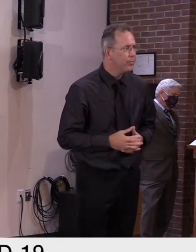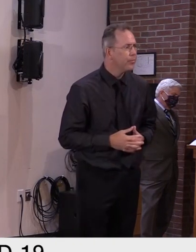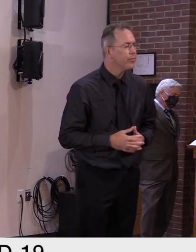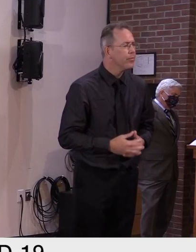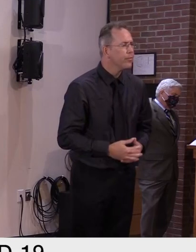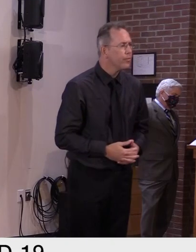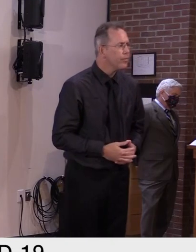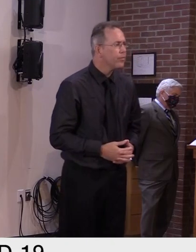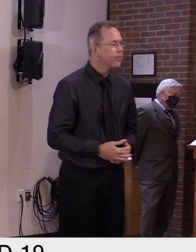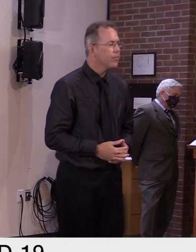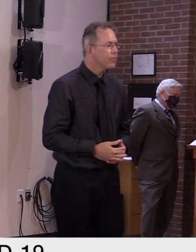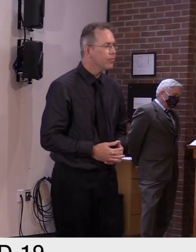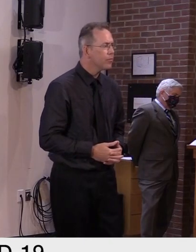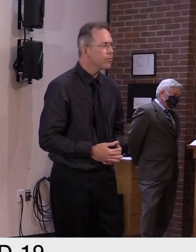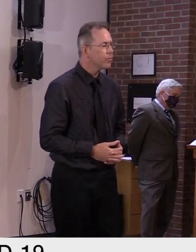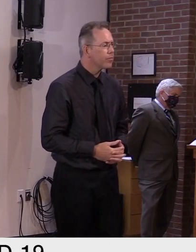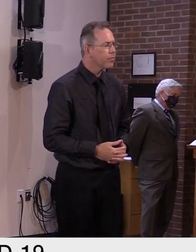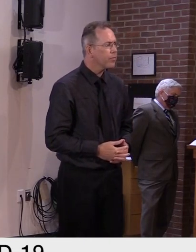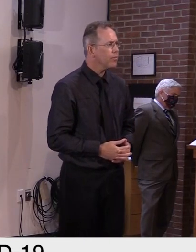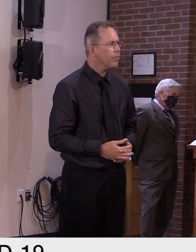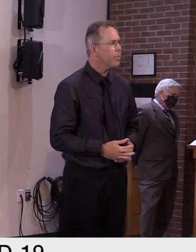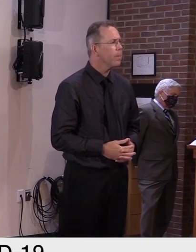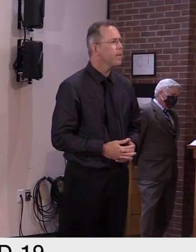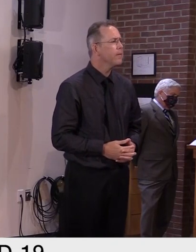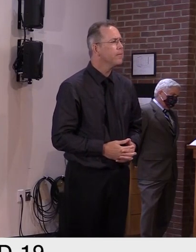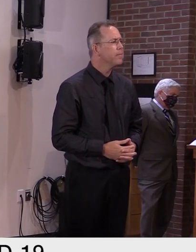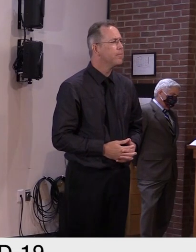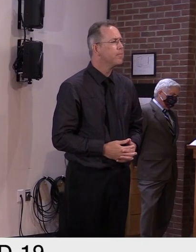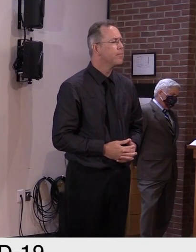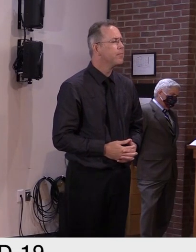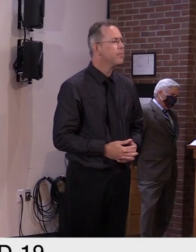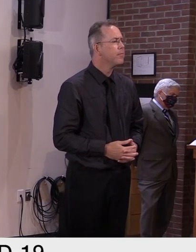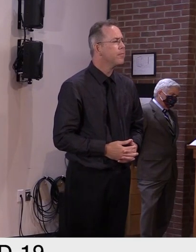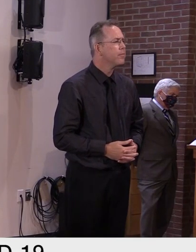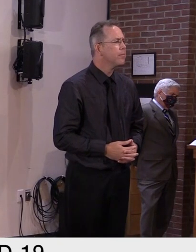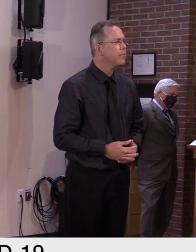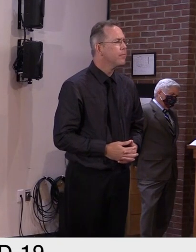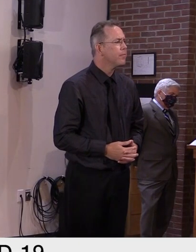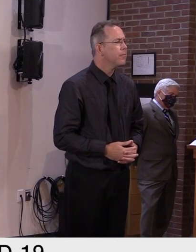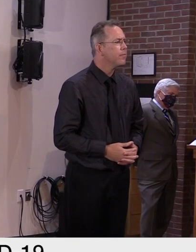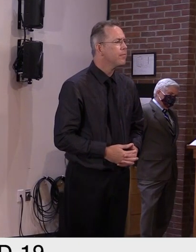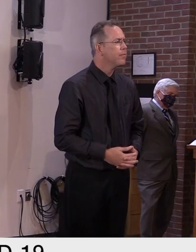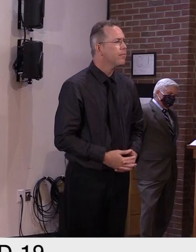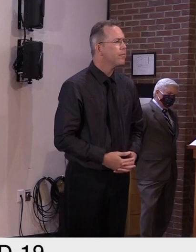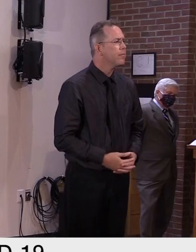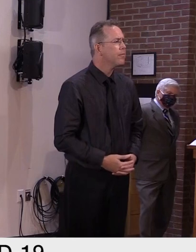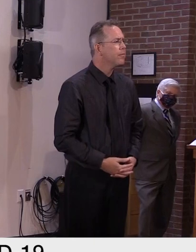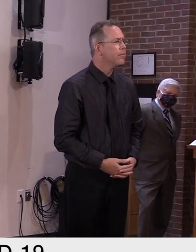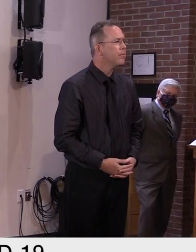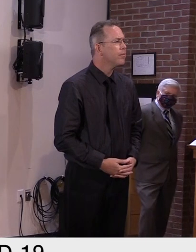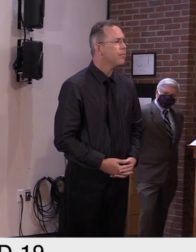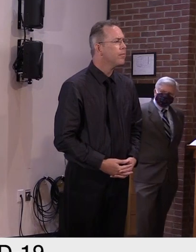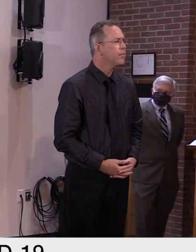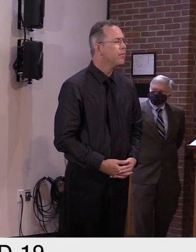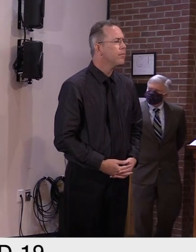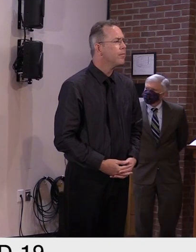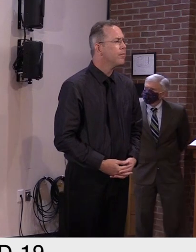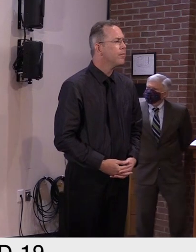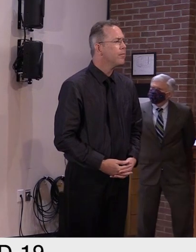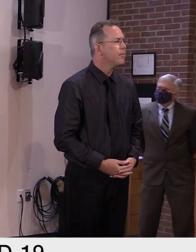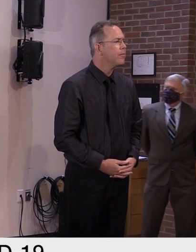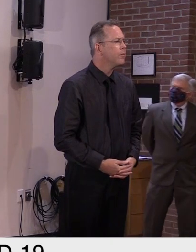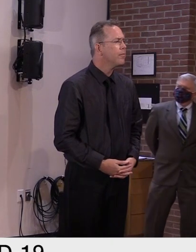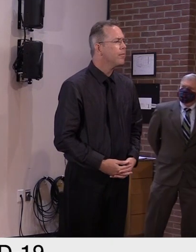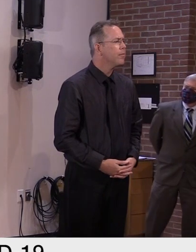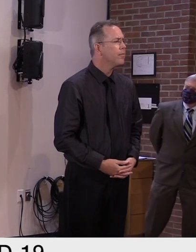I'm under the understanding through the grapevine that the state is looking at winter sports starting after the holidays in